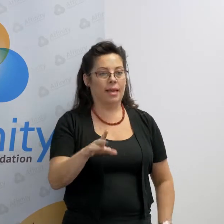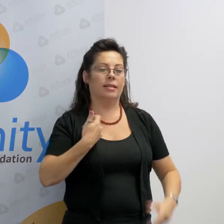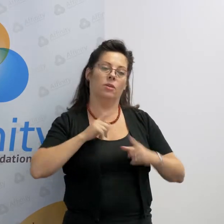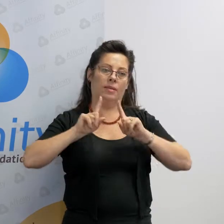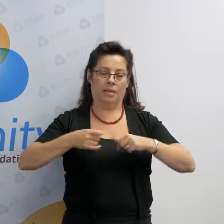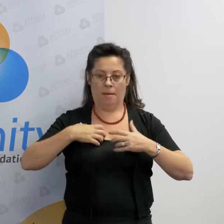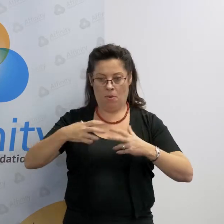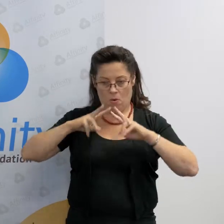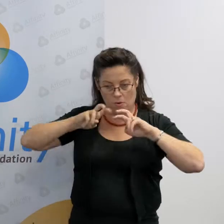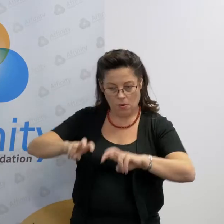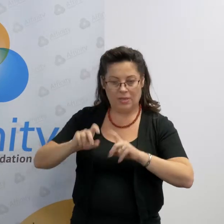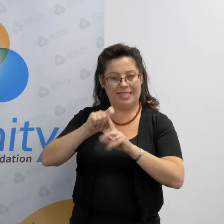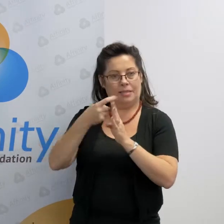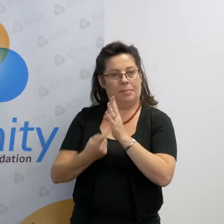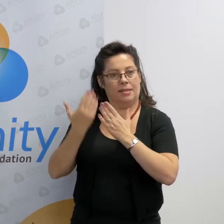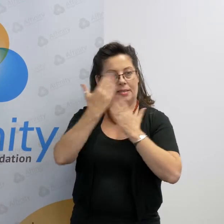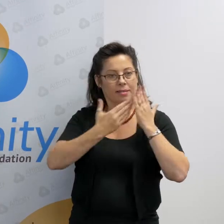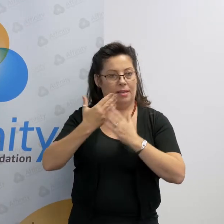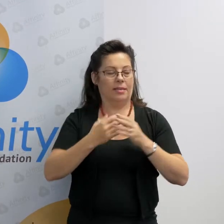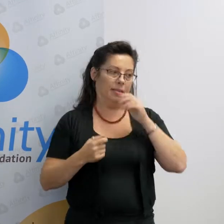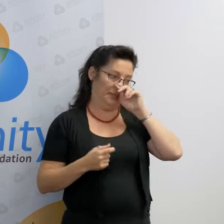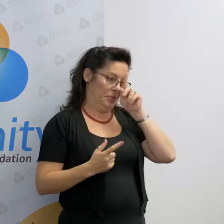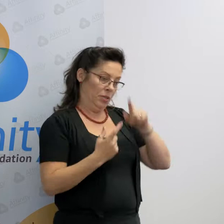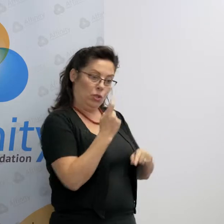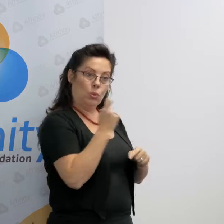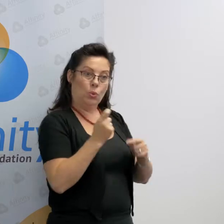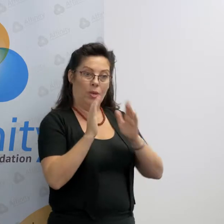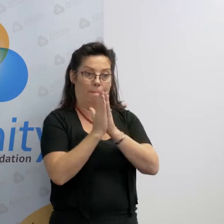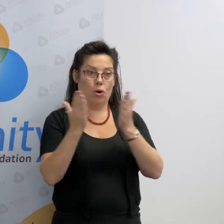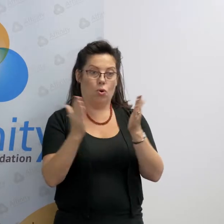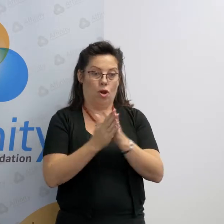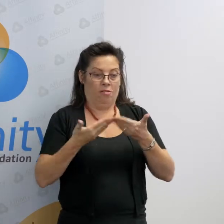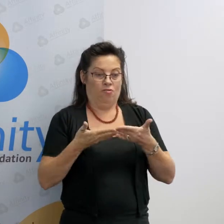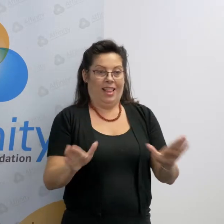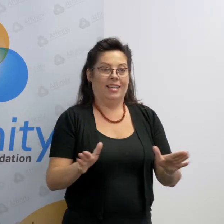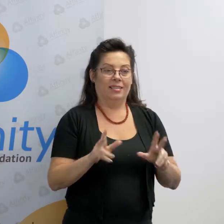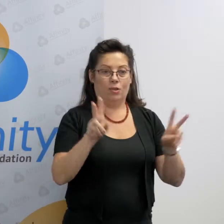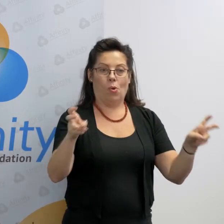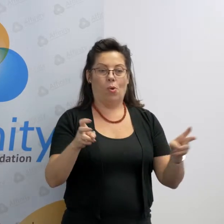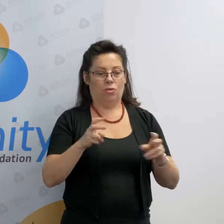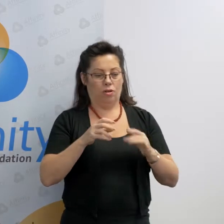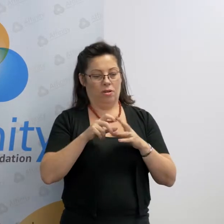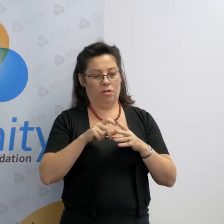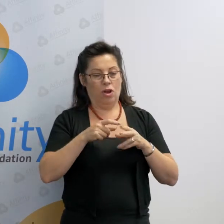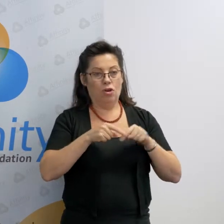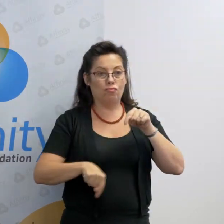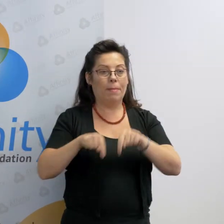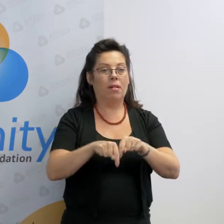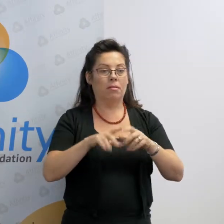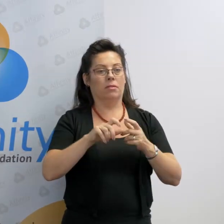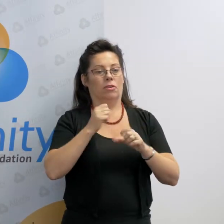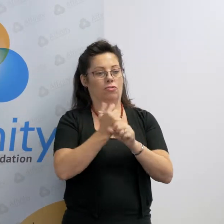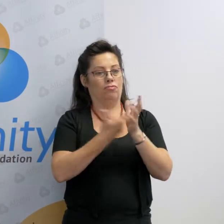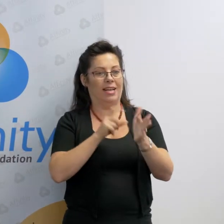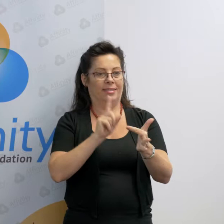He has a book coming up, Crippled Grace. It's an interdisciplinary study that examines the virtue